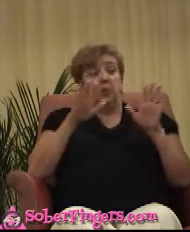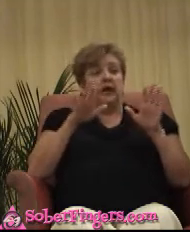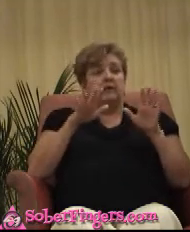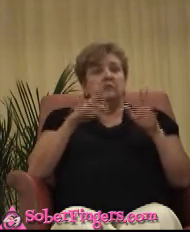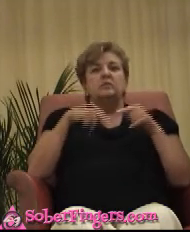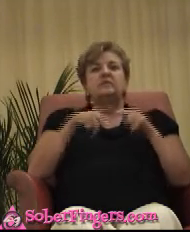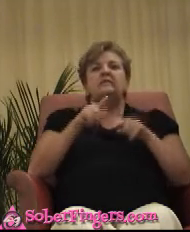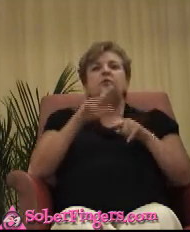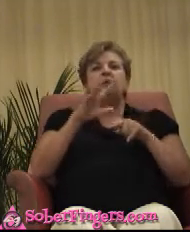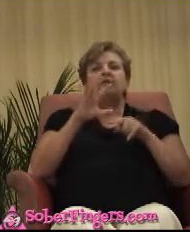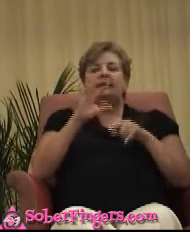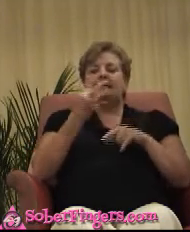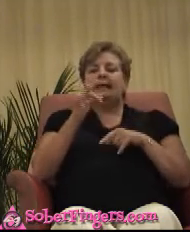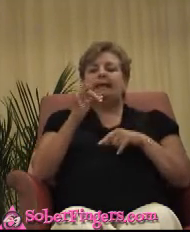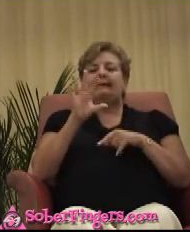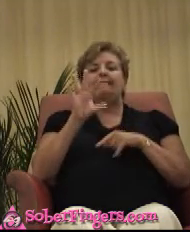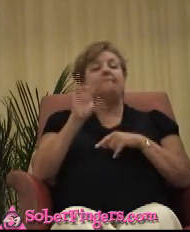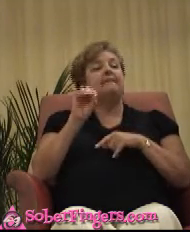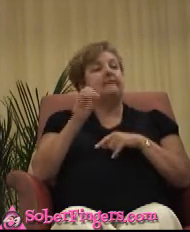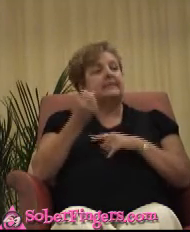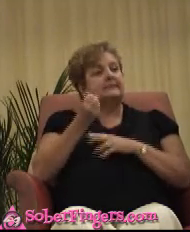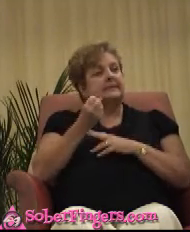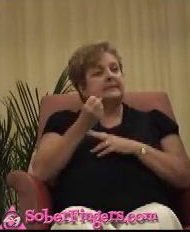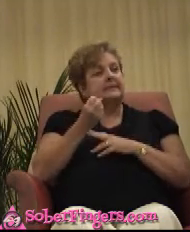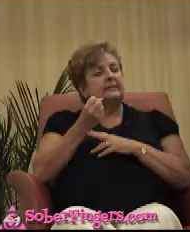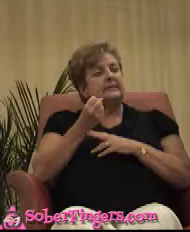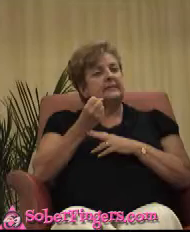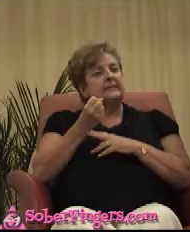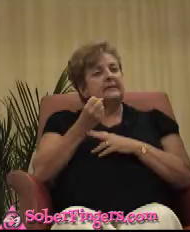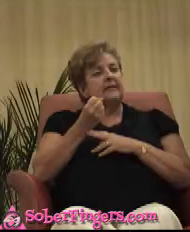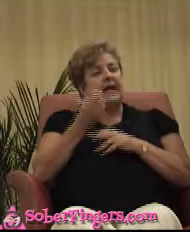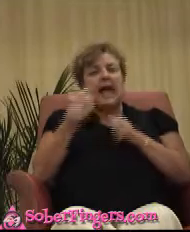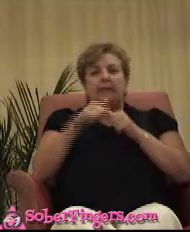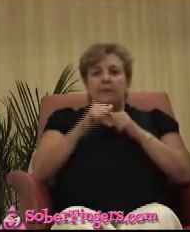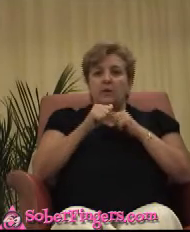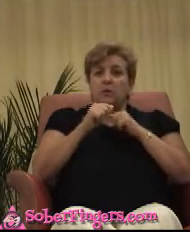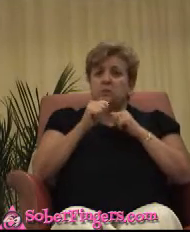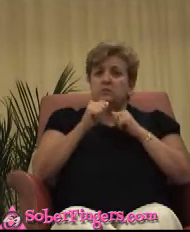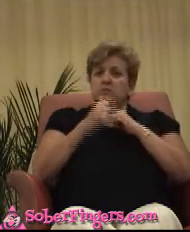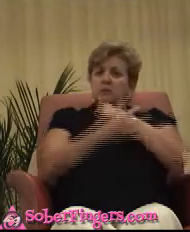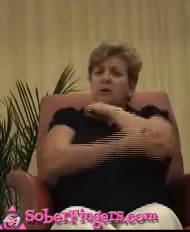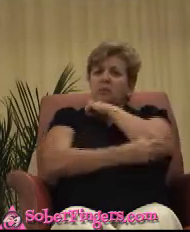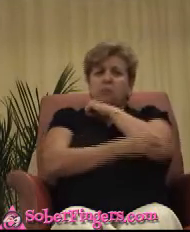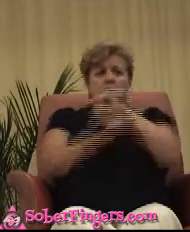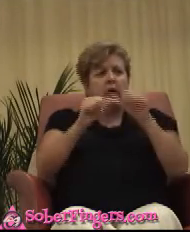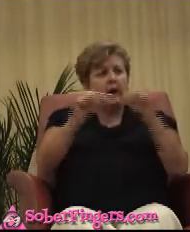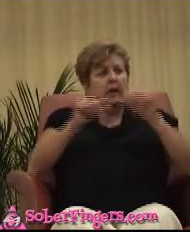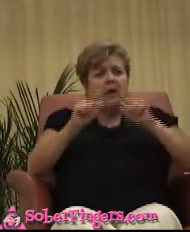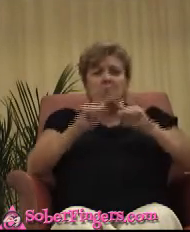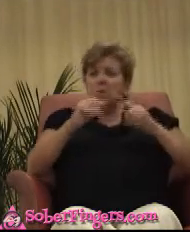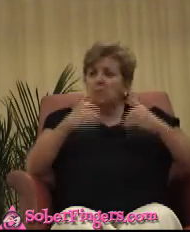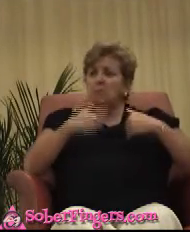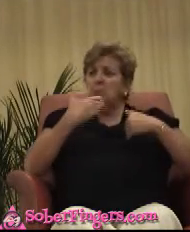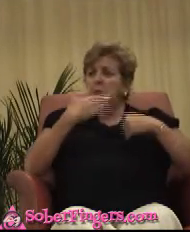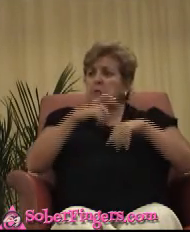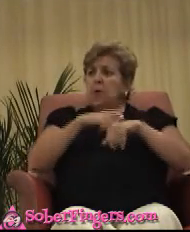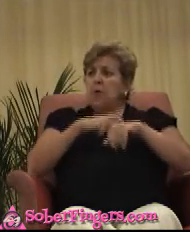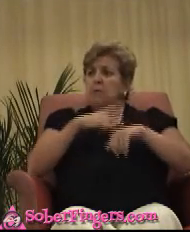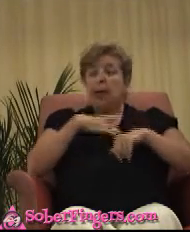and I remember that it was a poor area, but I had a good time there. I liked it, and I was part of the Native American community.